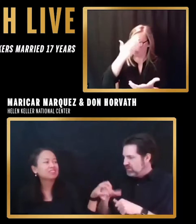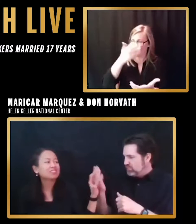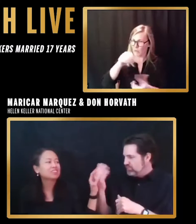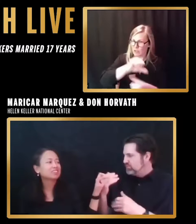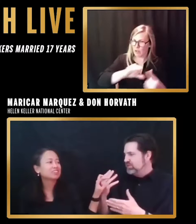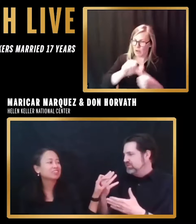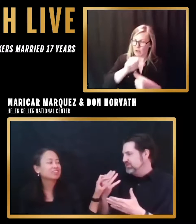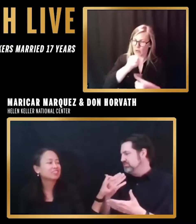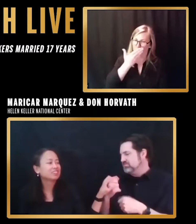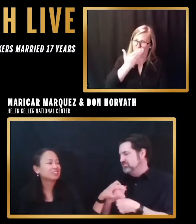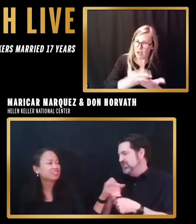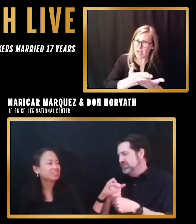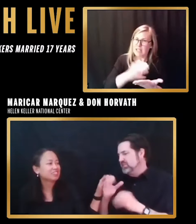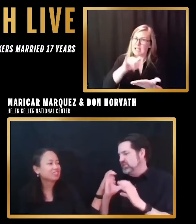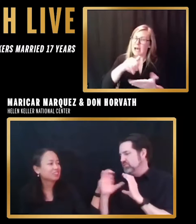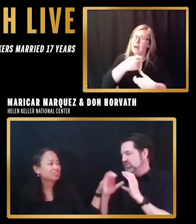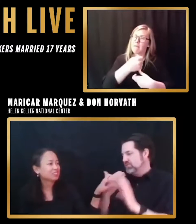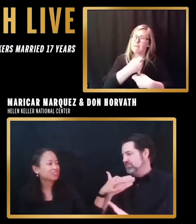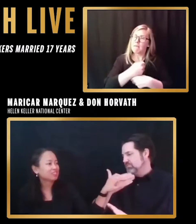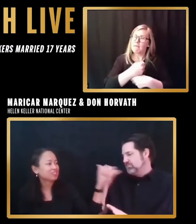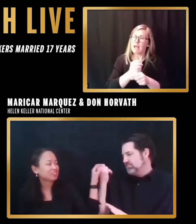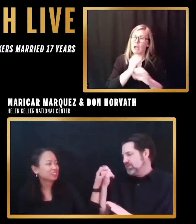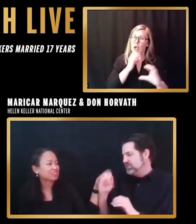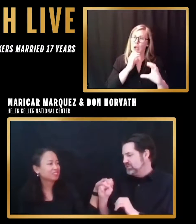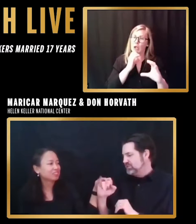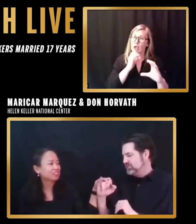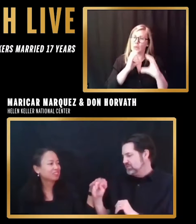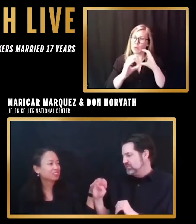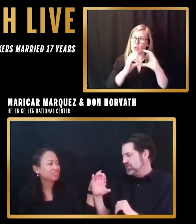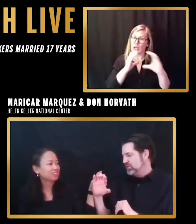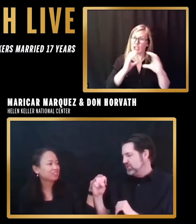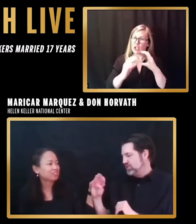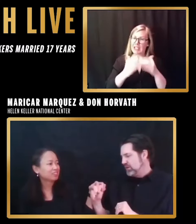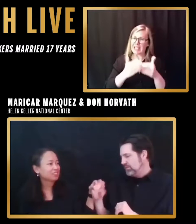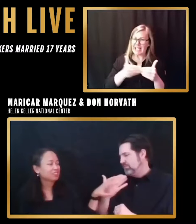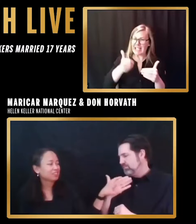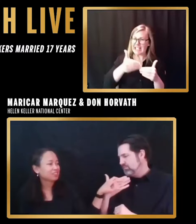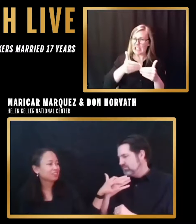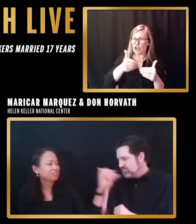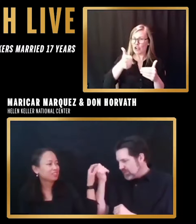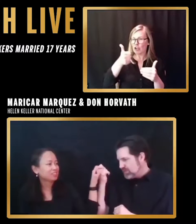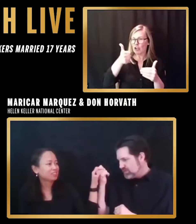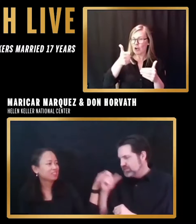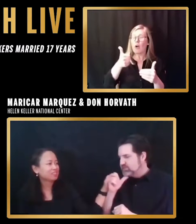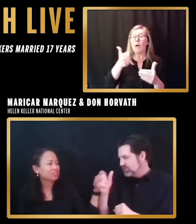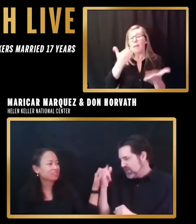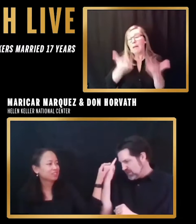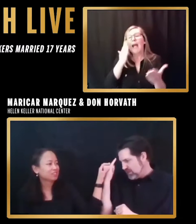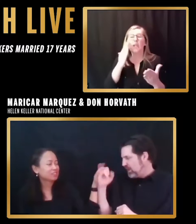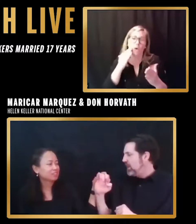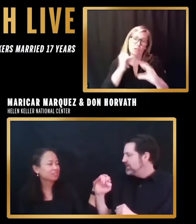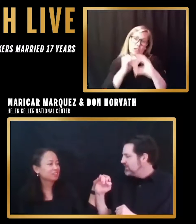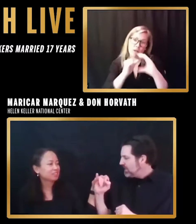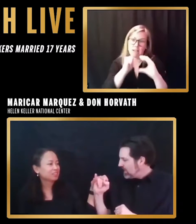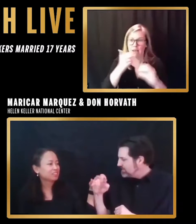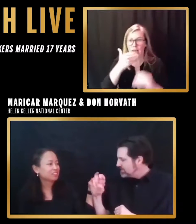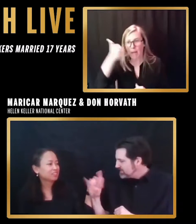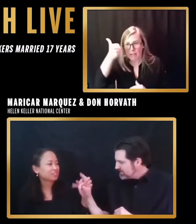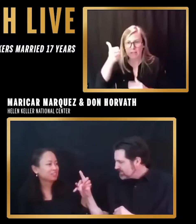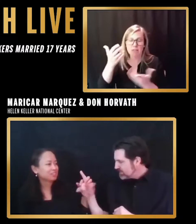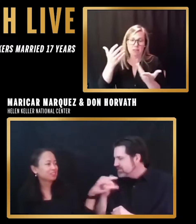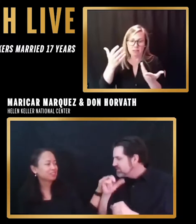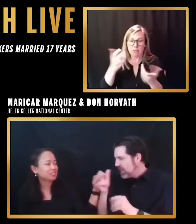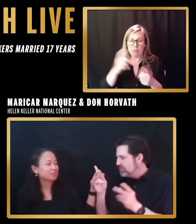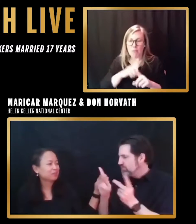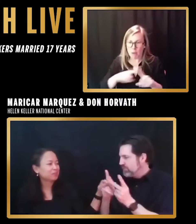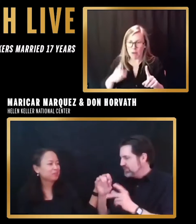that makes communication like SIMCOM, which again isn't the ideal scenario, but what we have to work with in this situation, does that